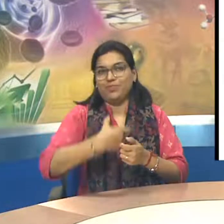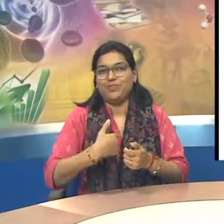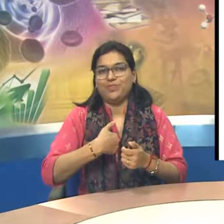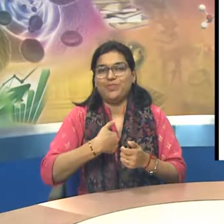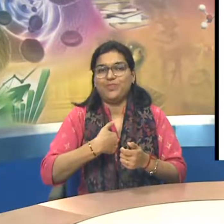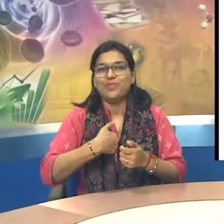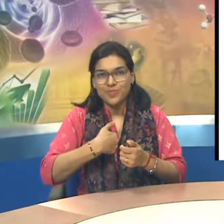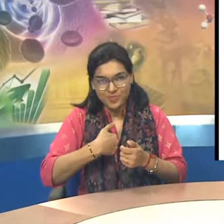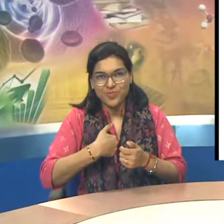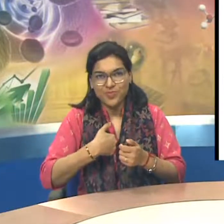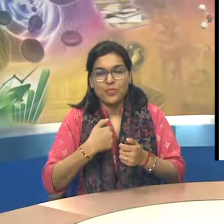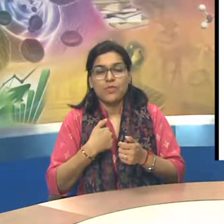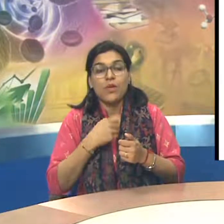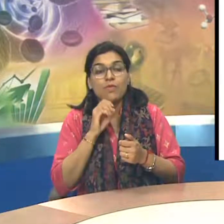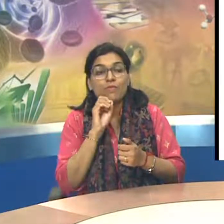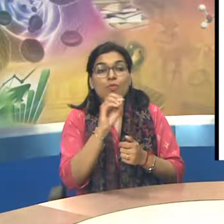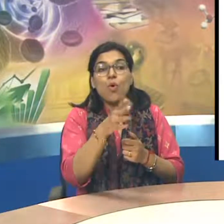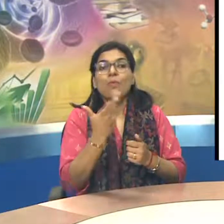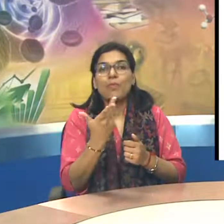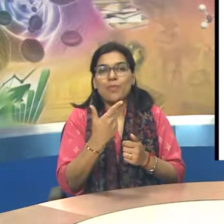The person who